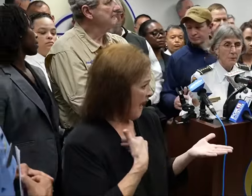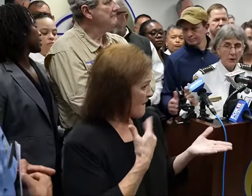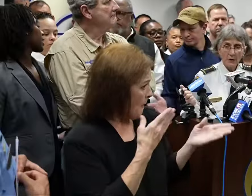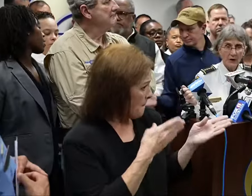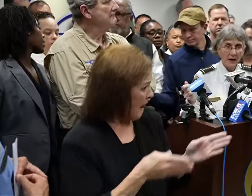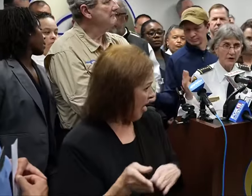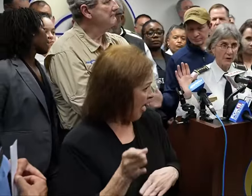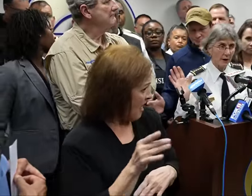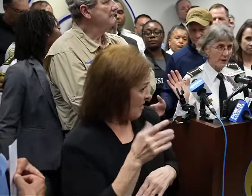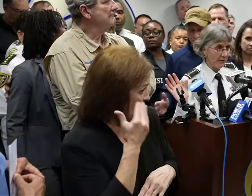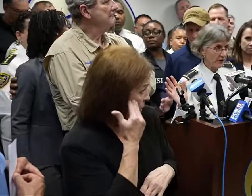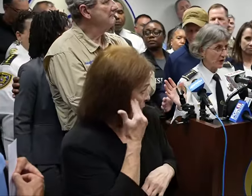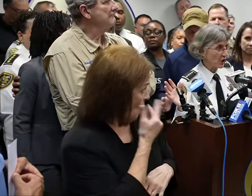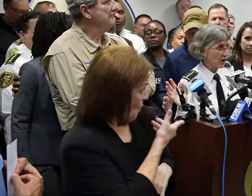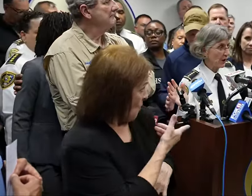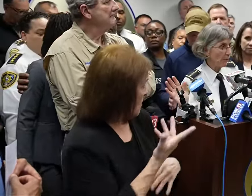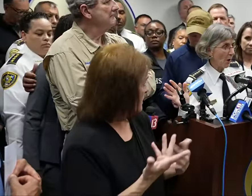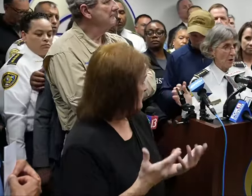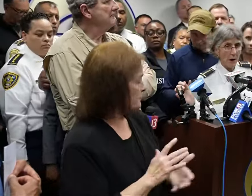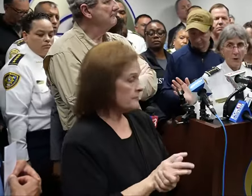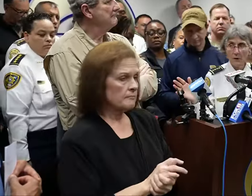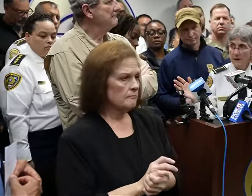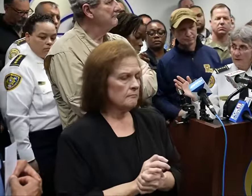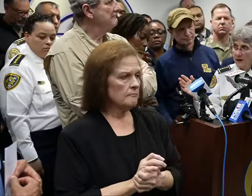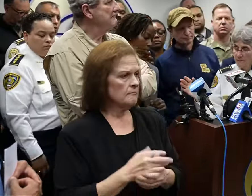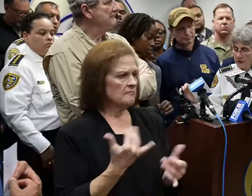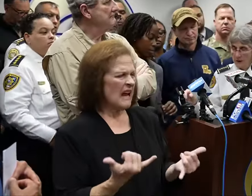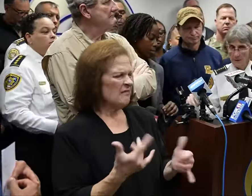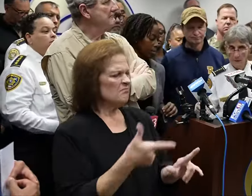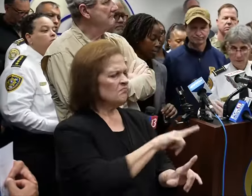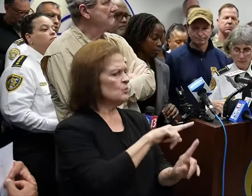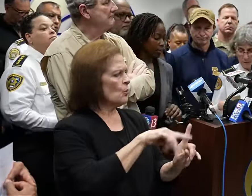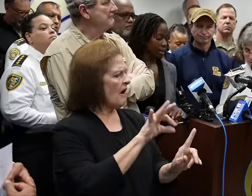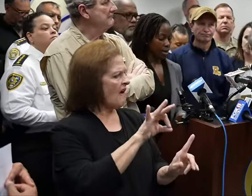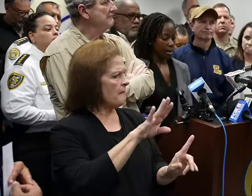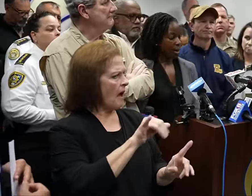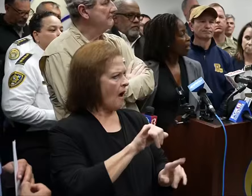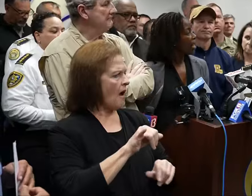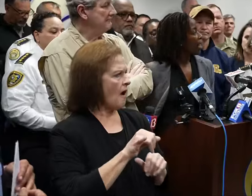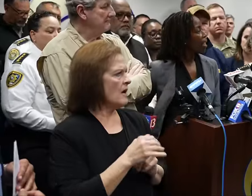morning? Because that is the investigation part, I will give the FBI.